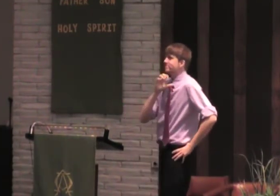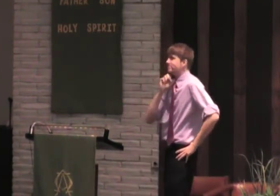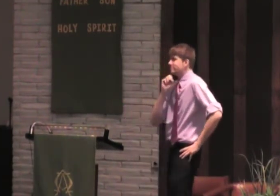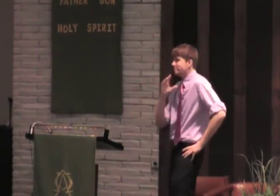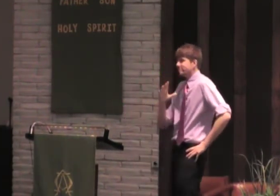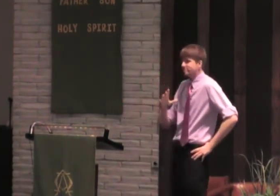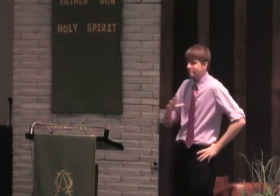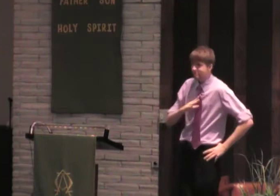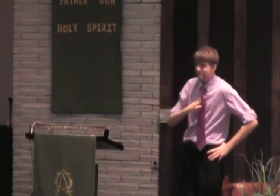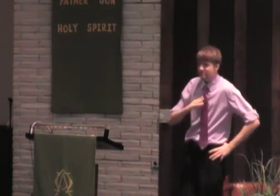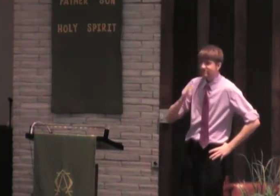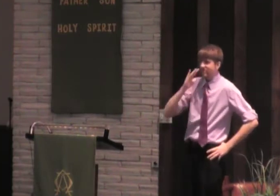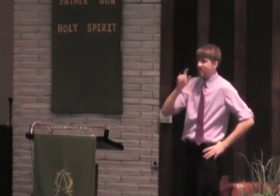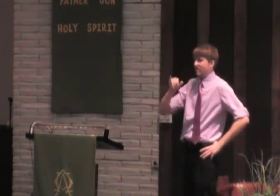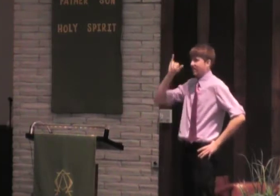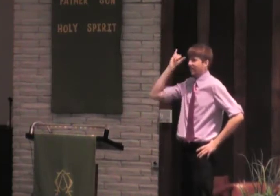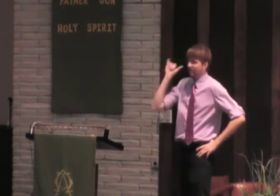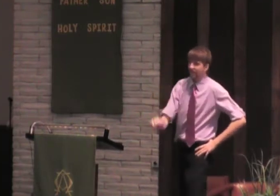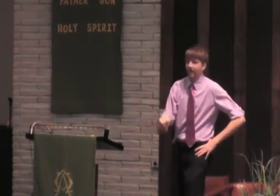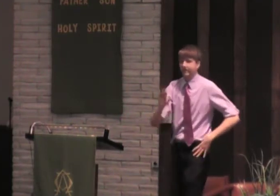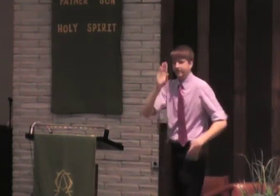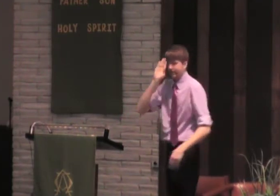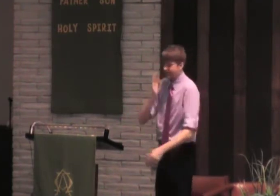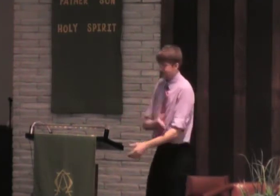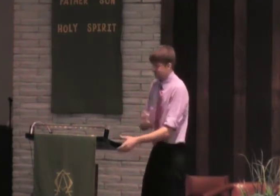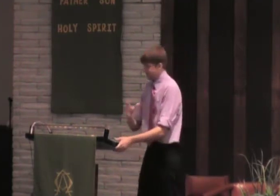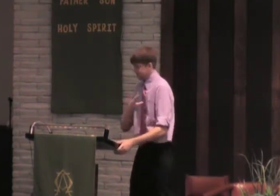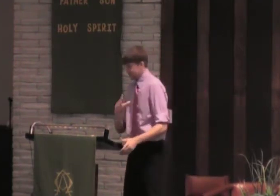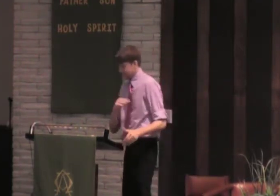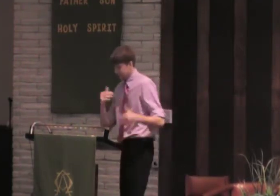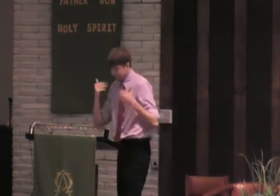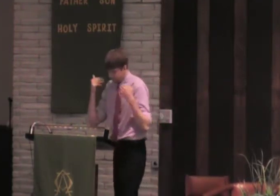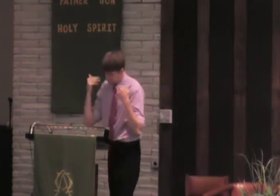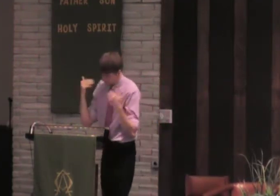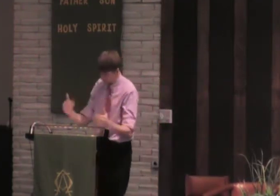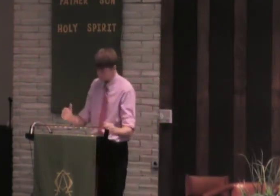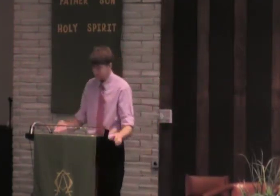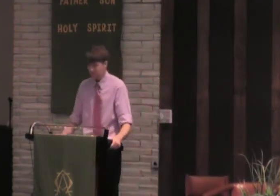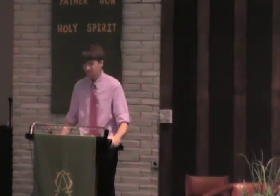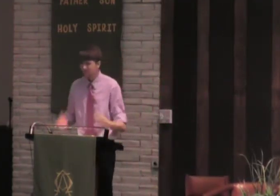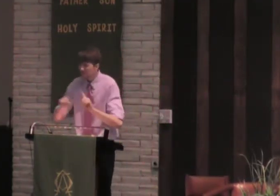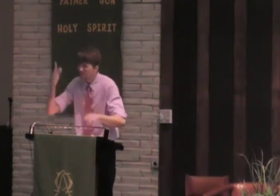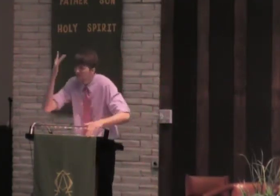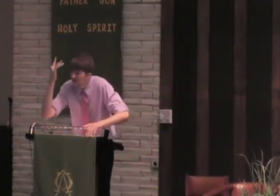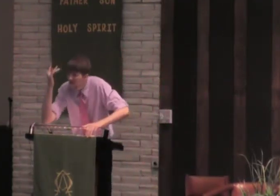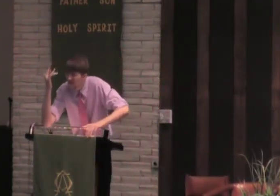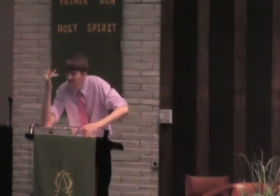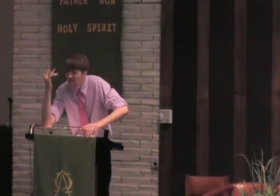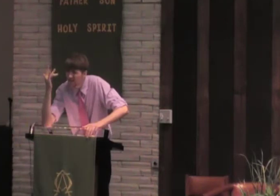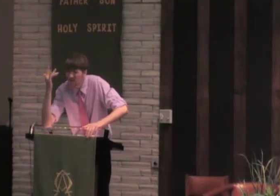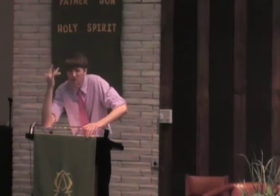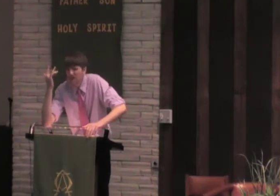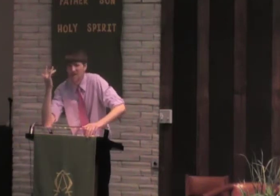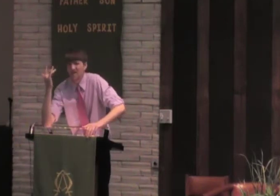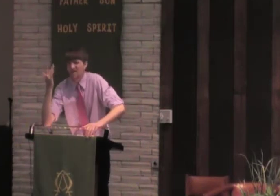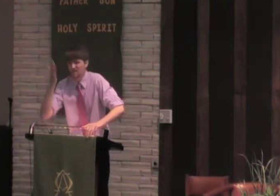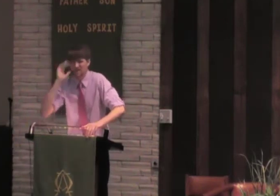And Abraham said, oh, well, which son? Well, Isaac. Oh, that son, okay. Now